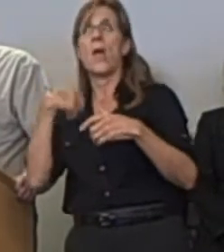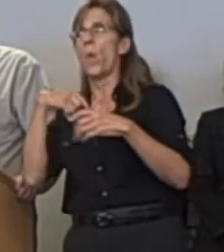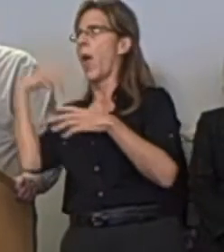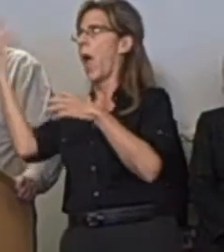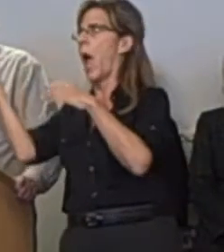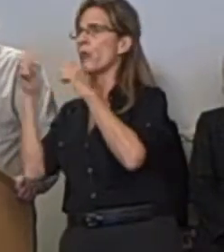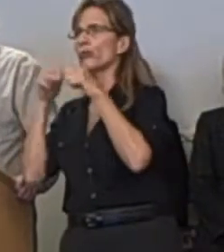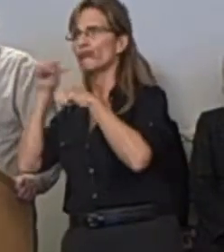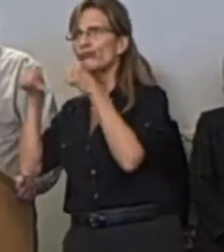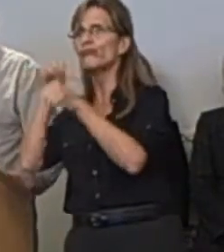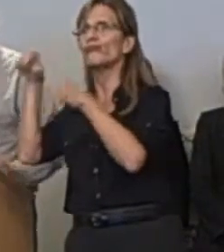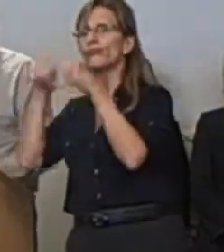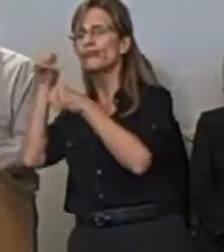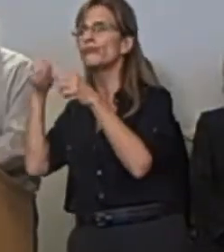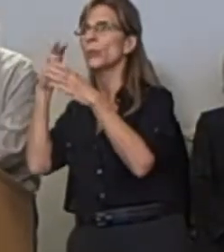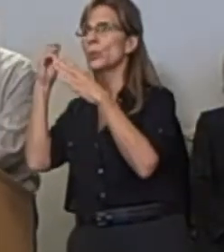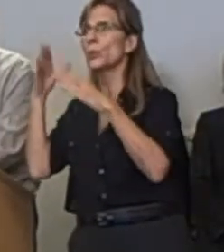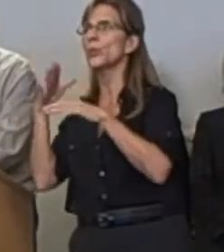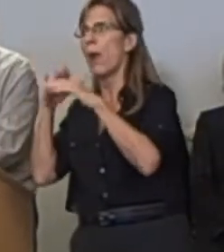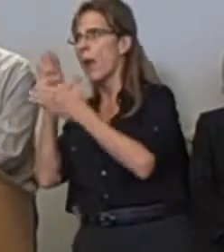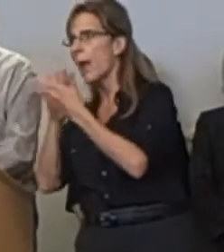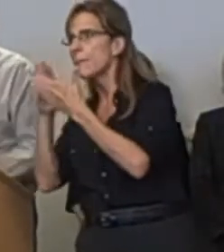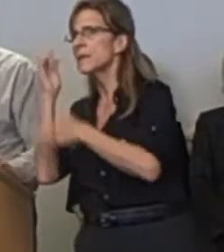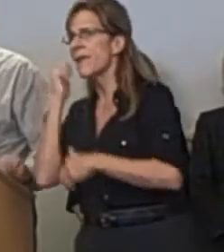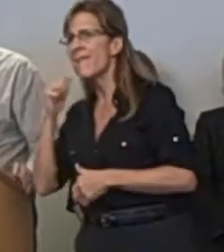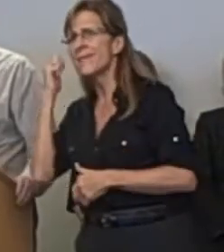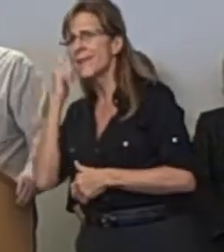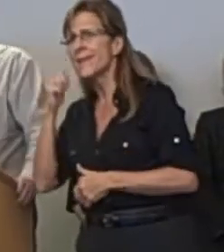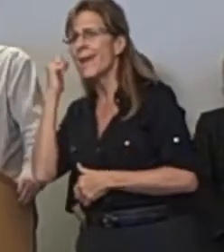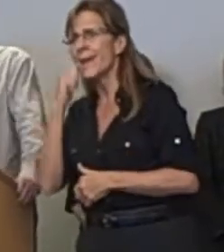our students on the campuses every day.